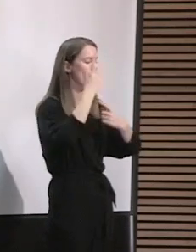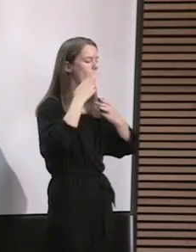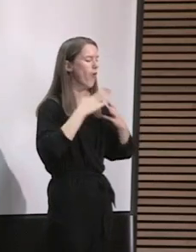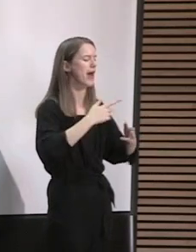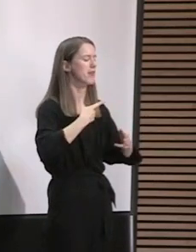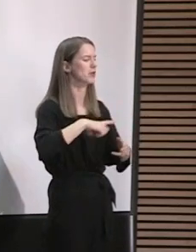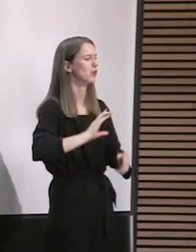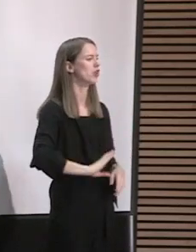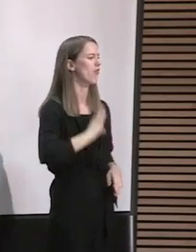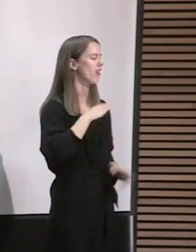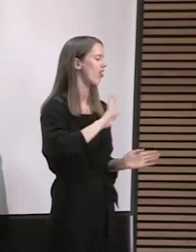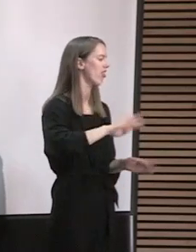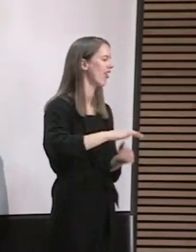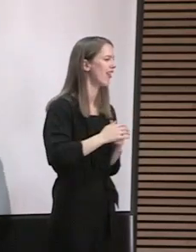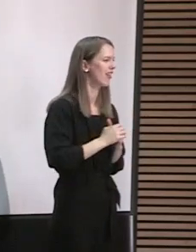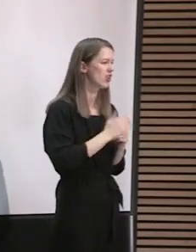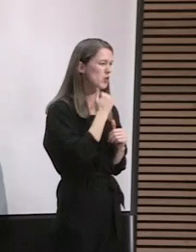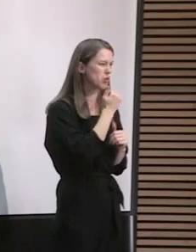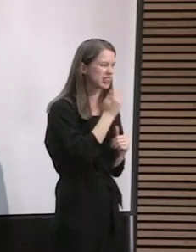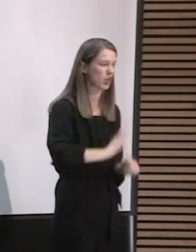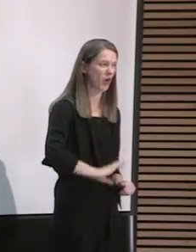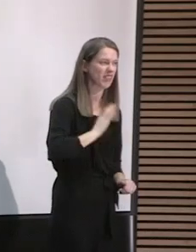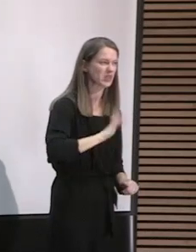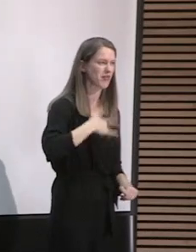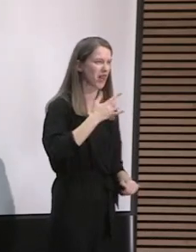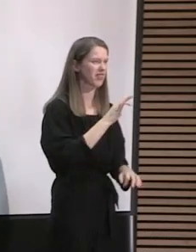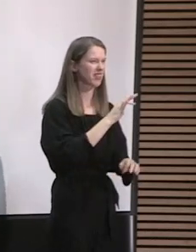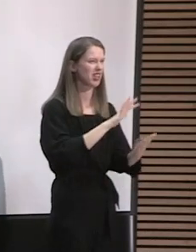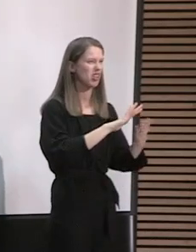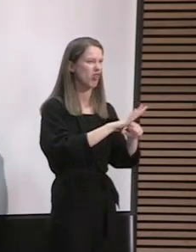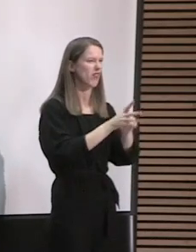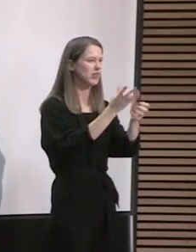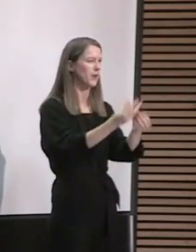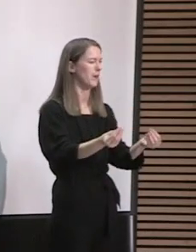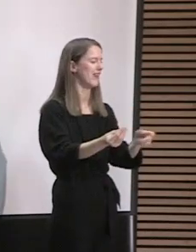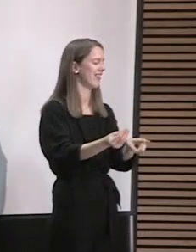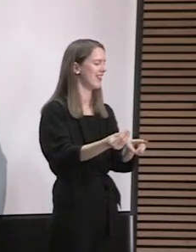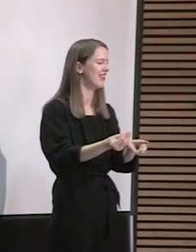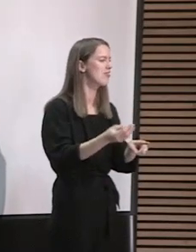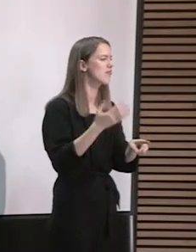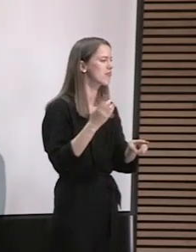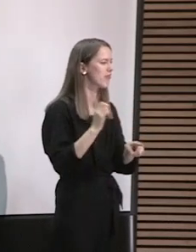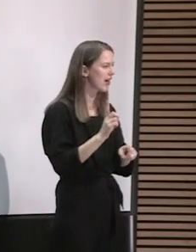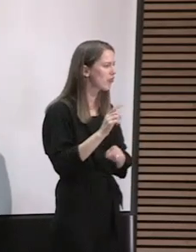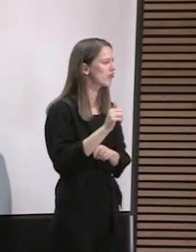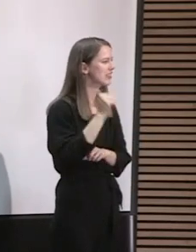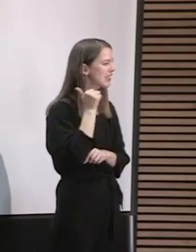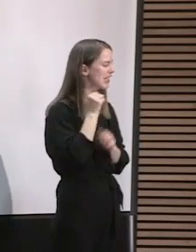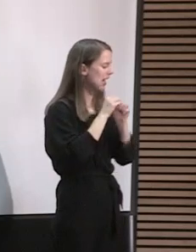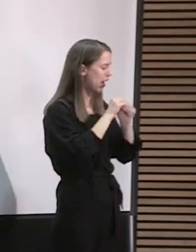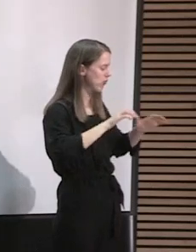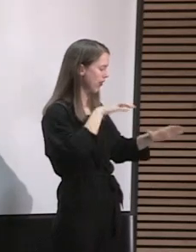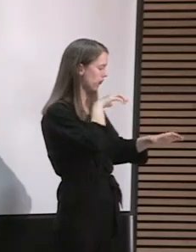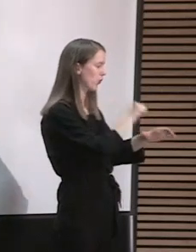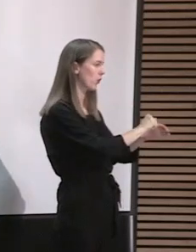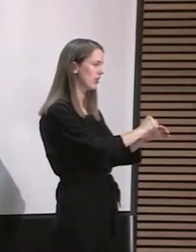we were confident and perhaps a little overconfident there wasn't any virus in the community. What we have seen, though, is this outbreak was